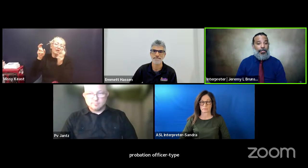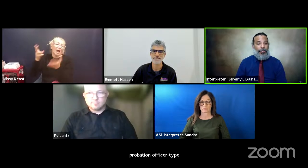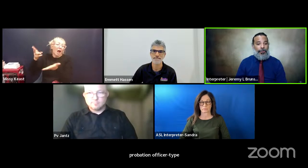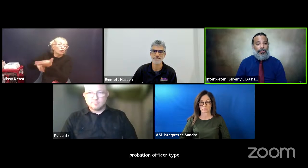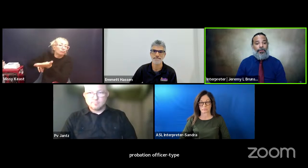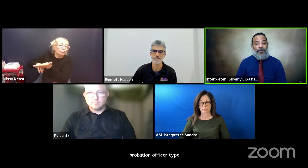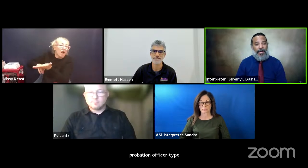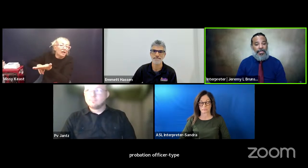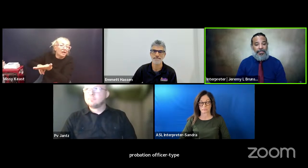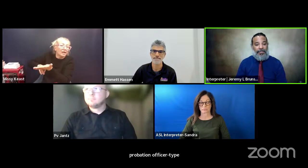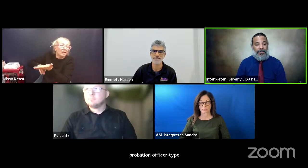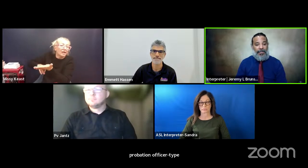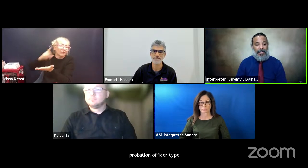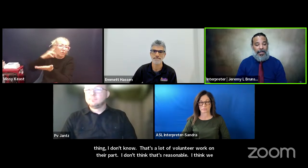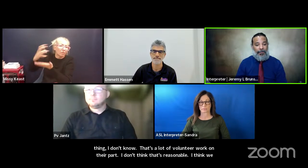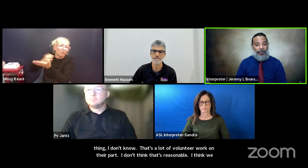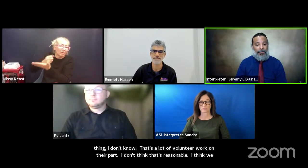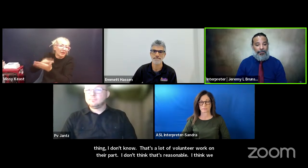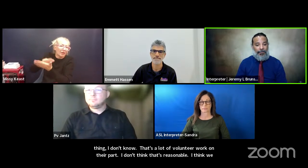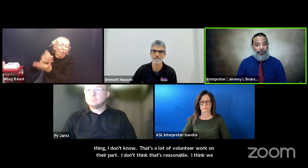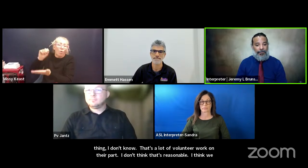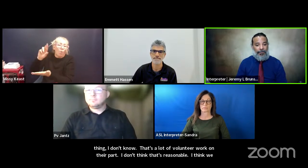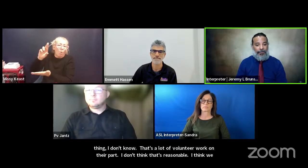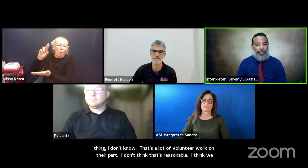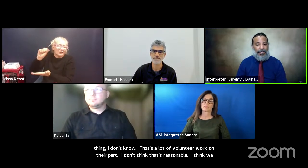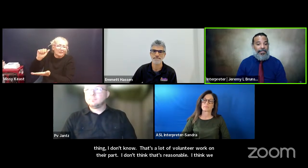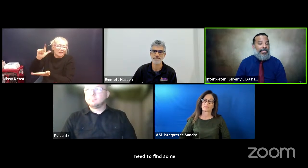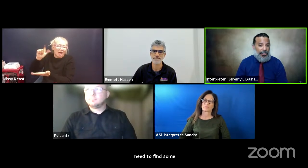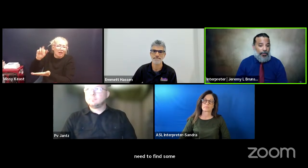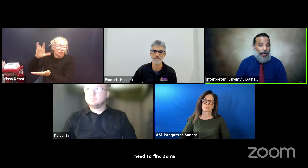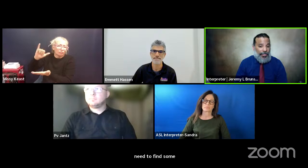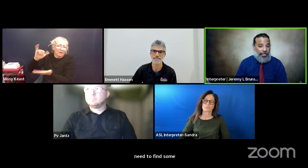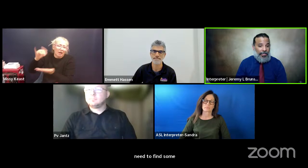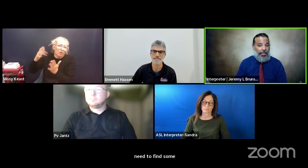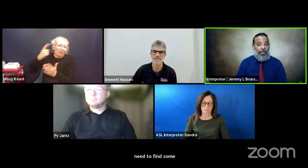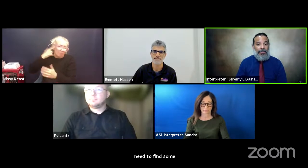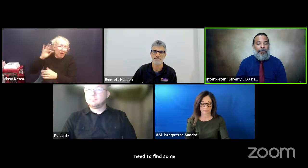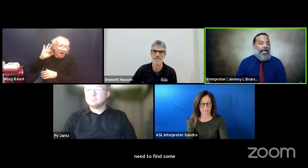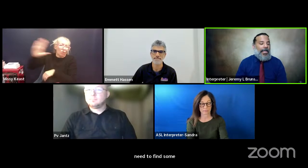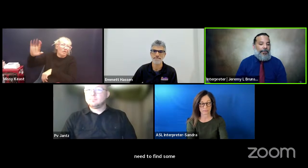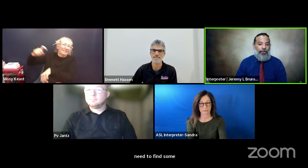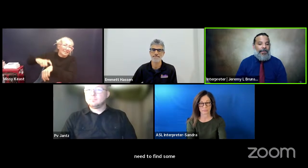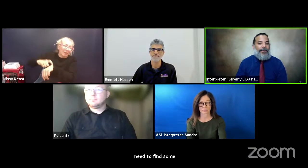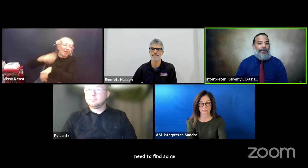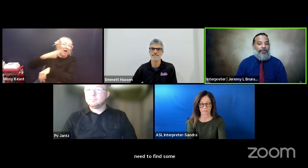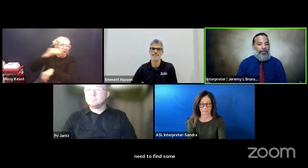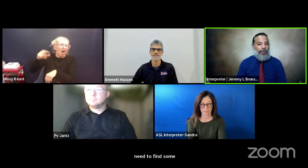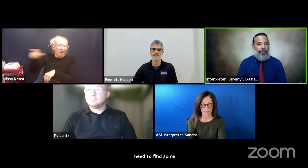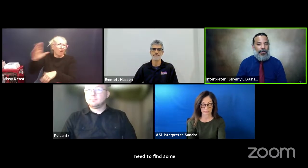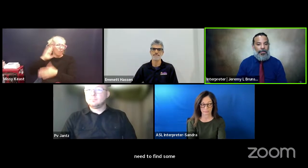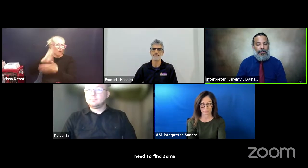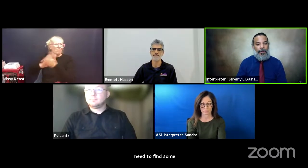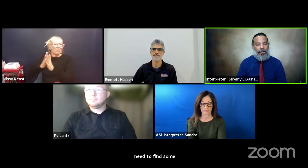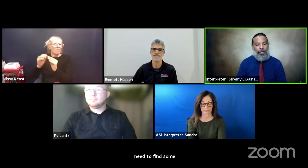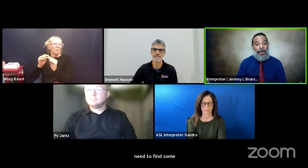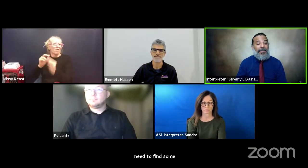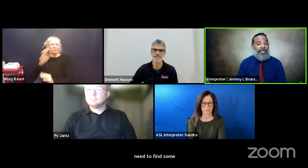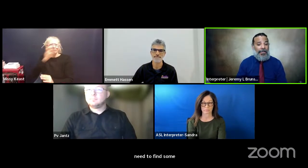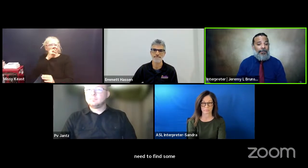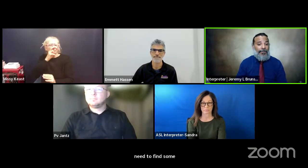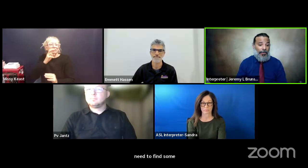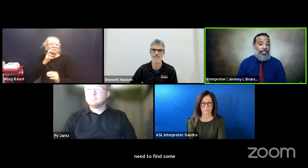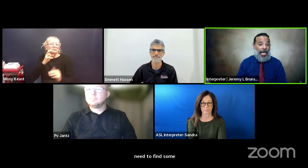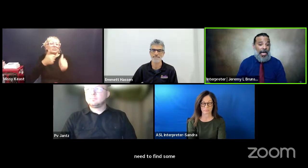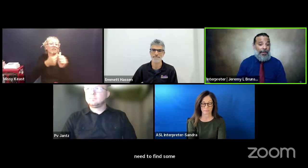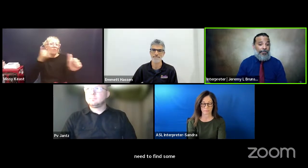interpreter to supervise in this situation. Some kind of way of